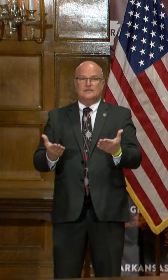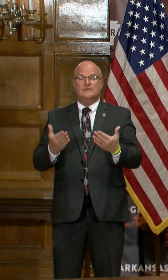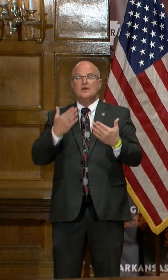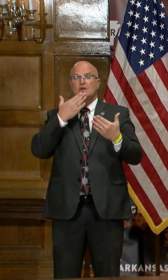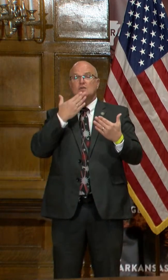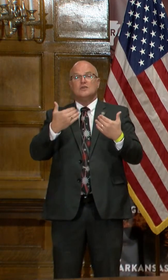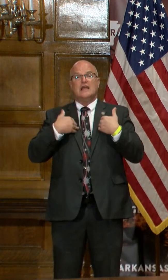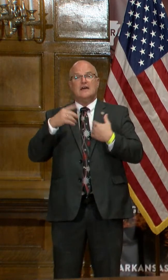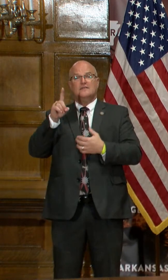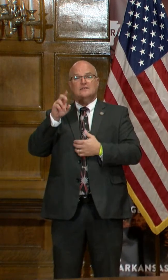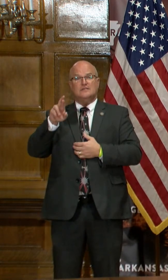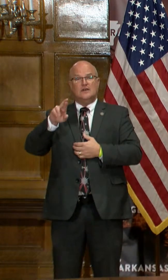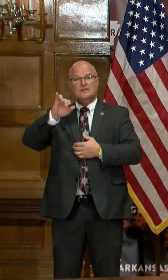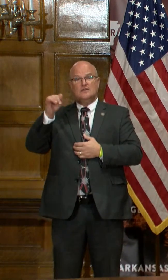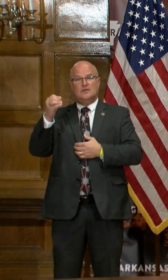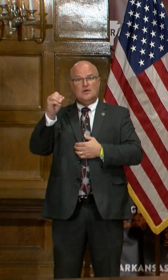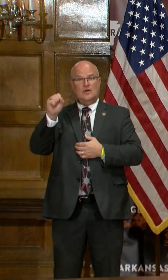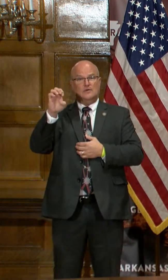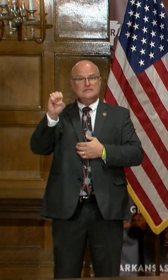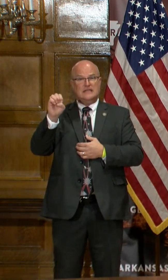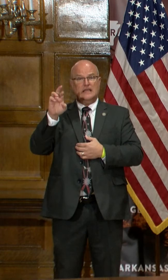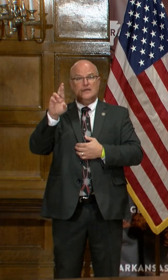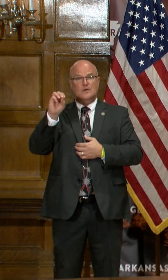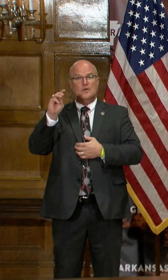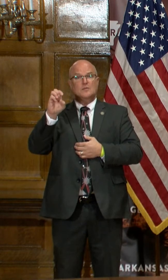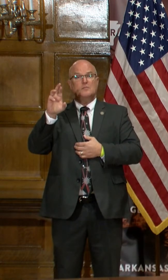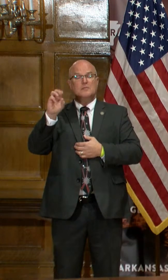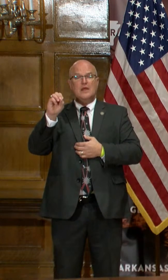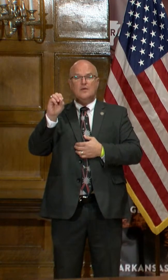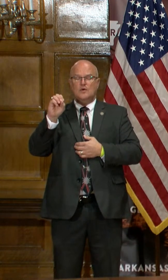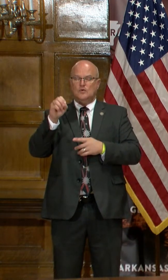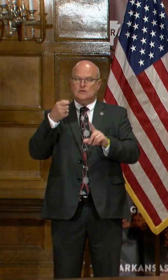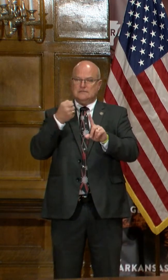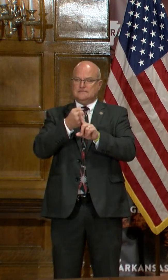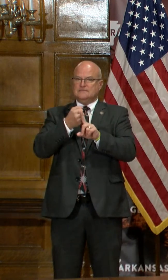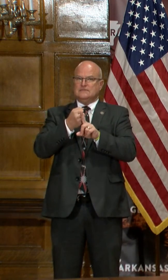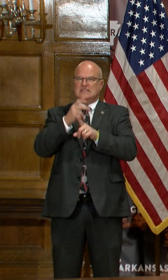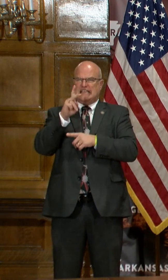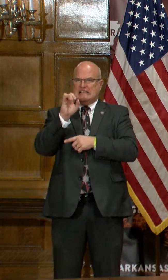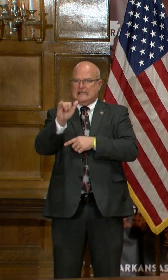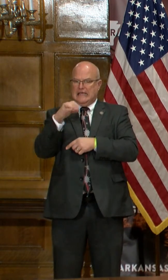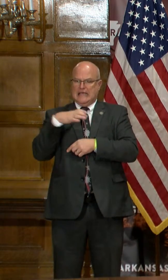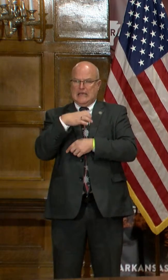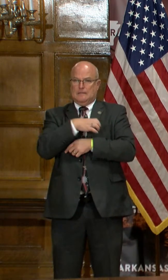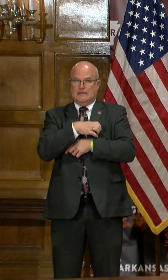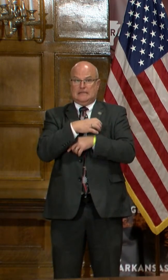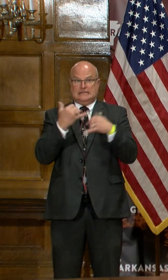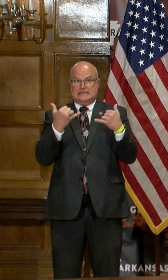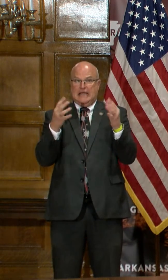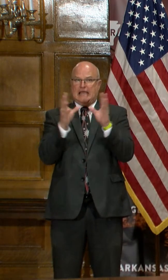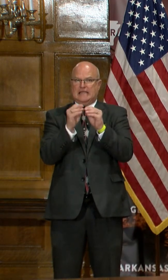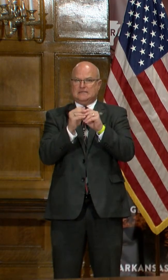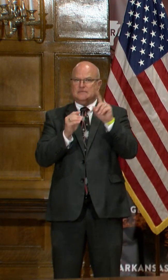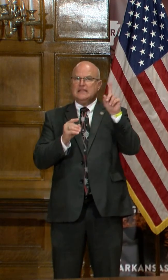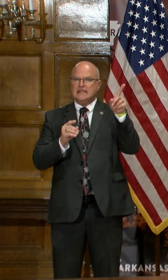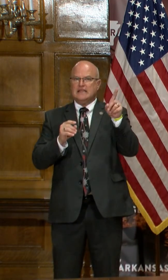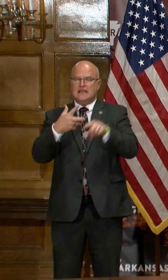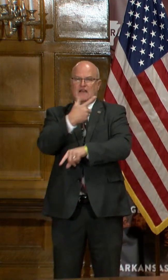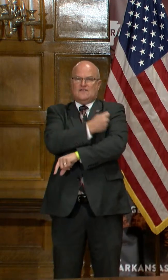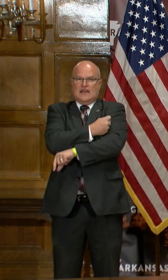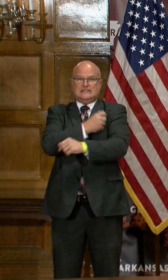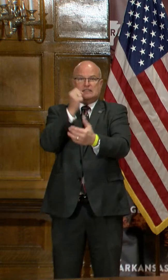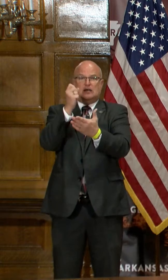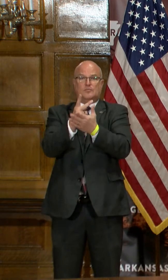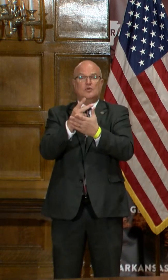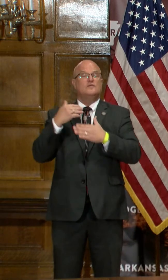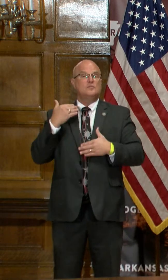Dr. Jose Romero, chairman of one of the key committees that he's meeting today with in terms of vaccine